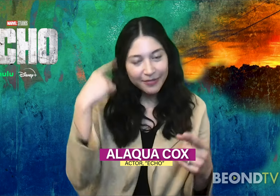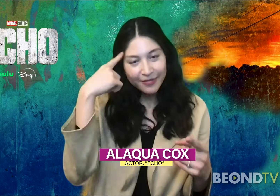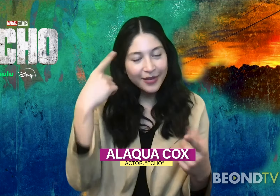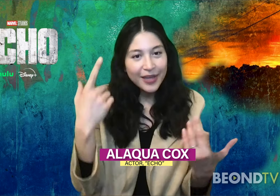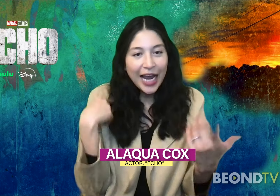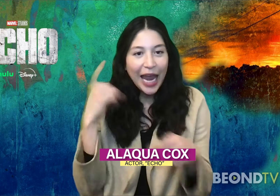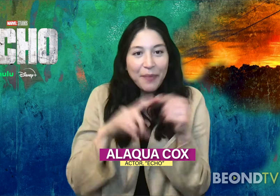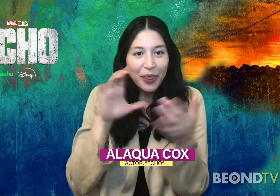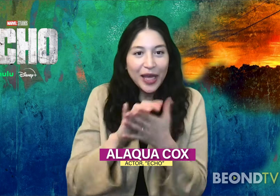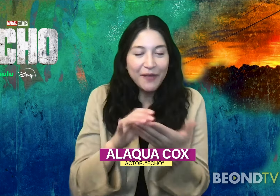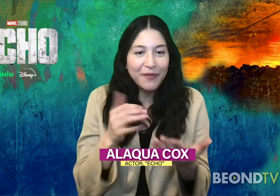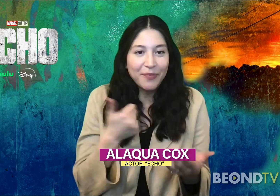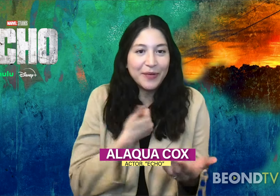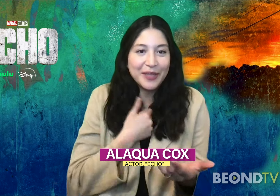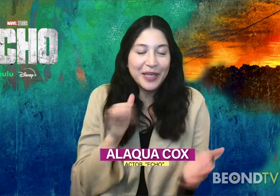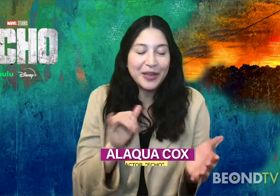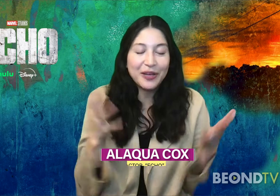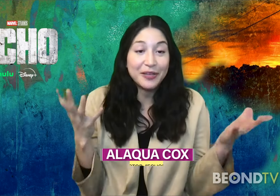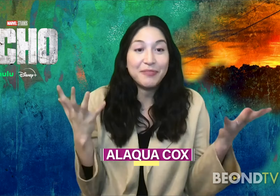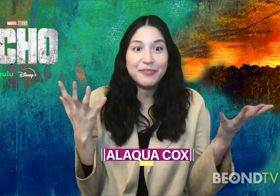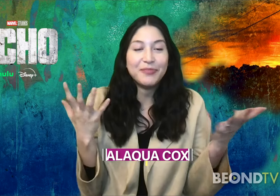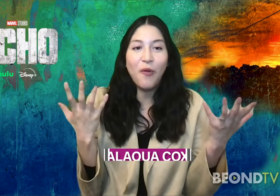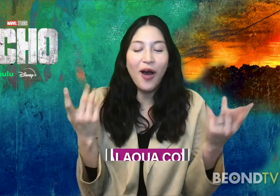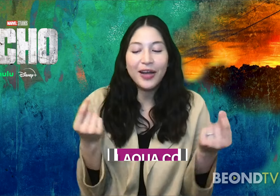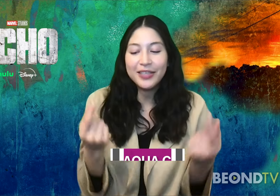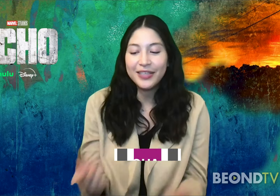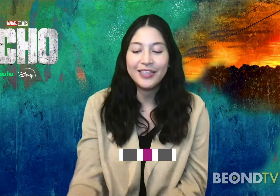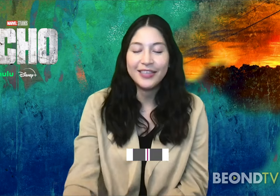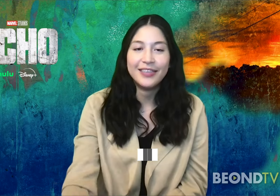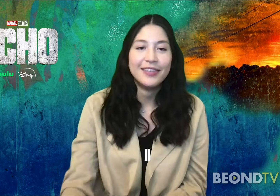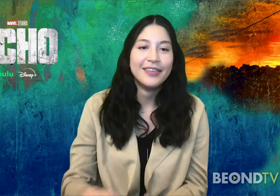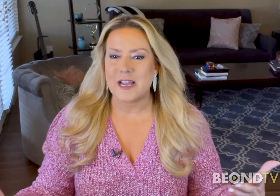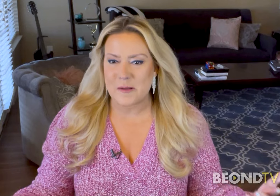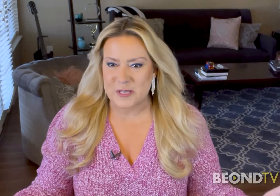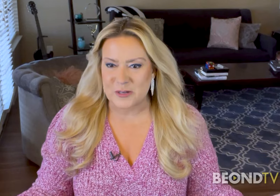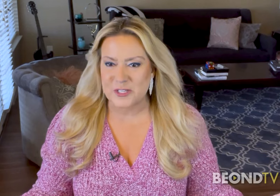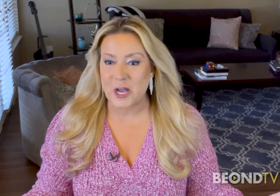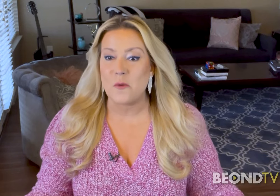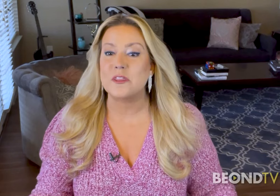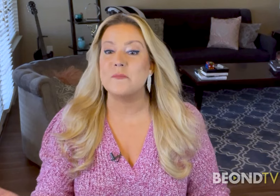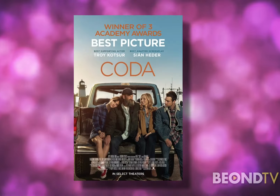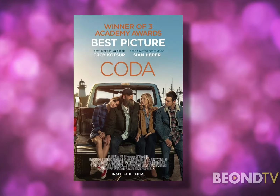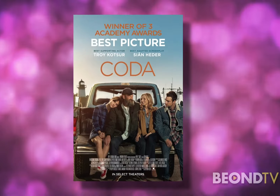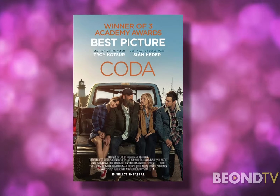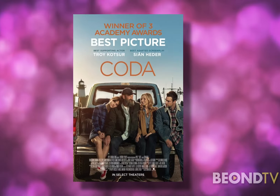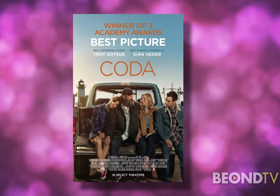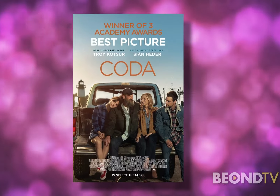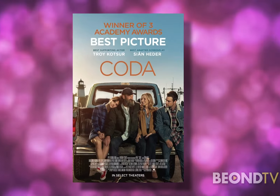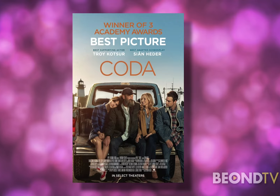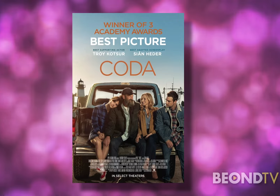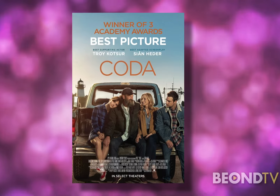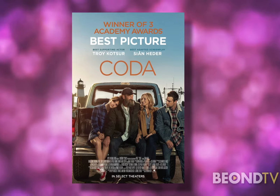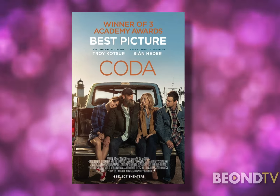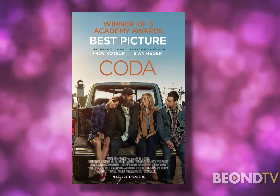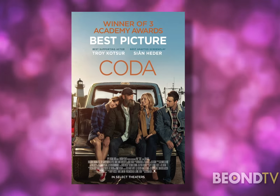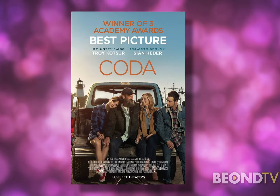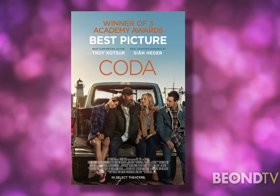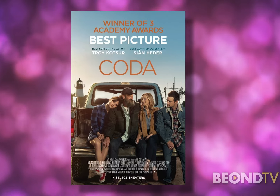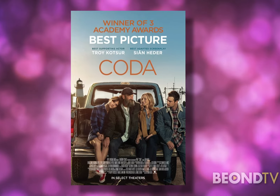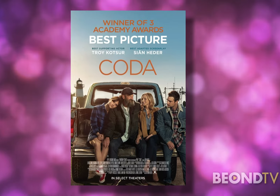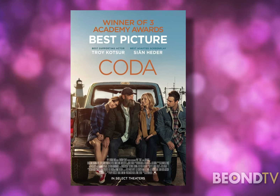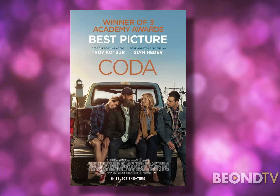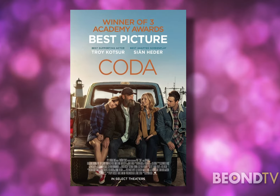Right? Oh my gosh. I think about the same thing, that I can't believe it myself. Obviously, a couple of years ago with the movie Coda, receiving so